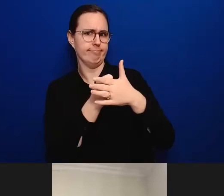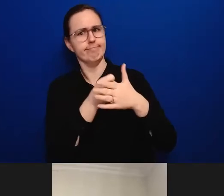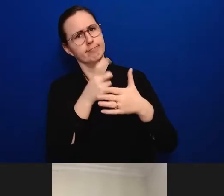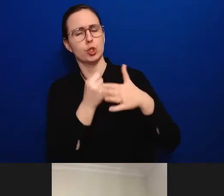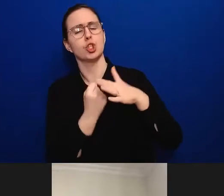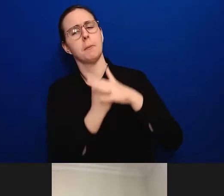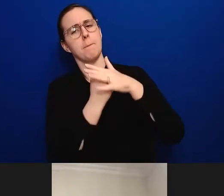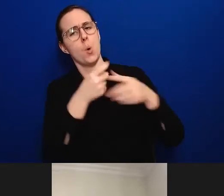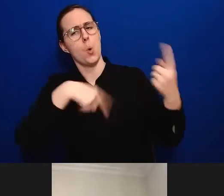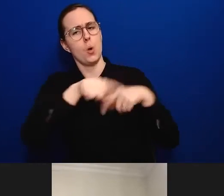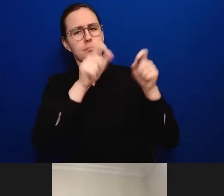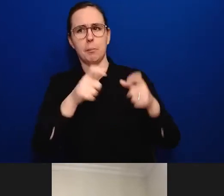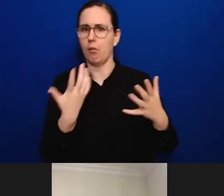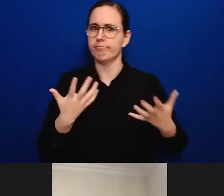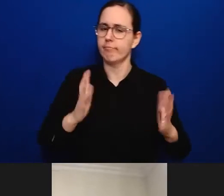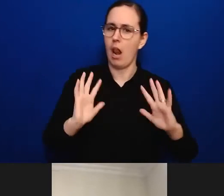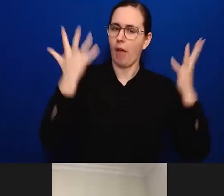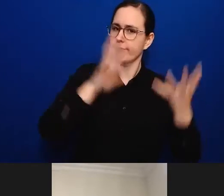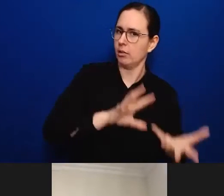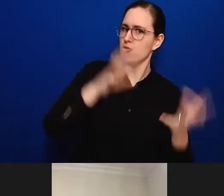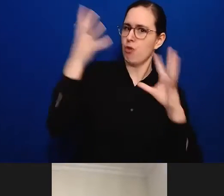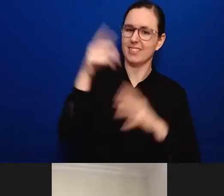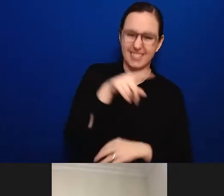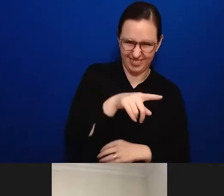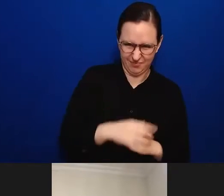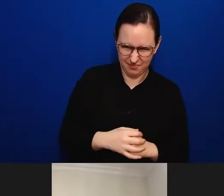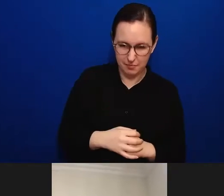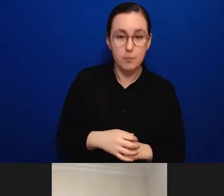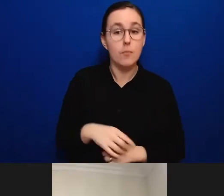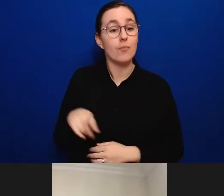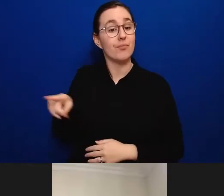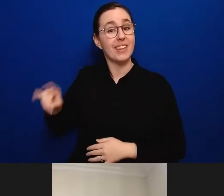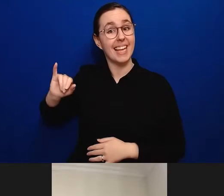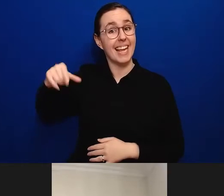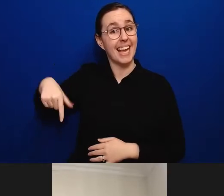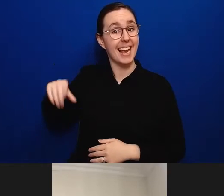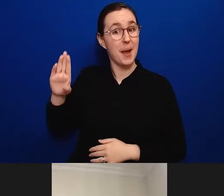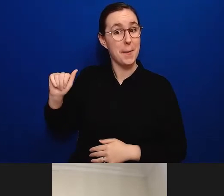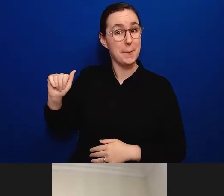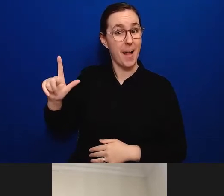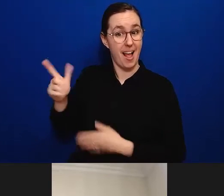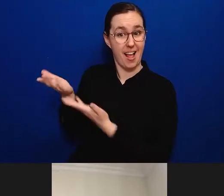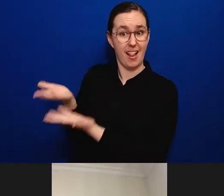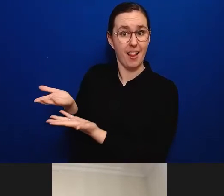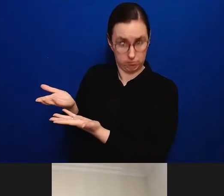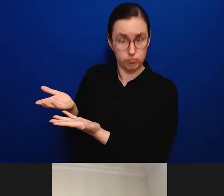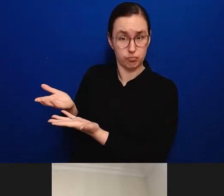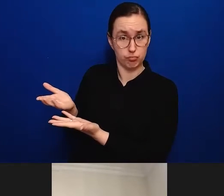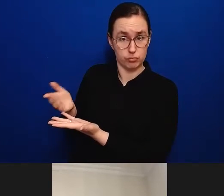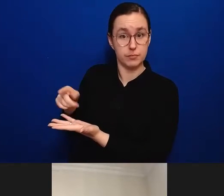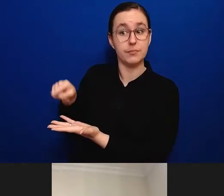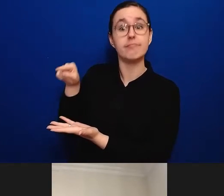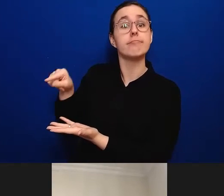alumni mechanism. How did you start to participate in trainings? How did they strengthen your technical